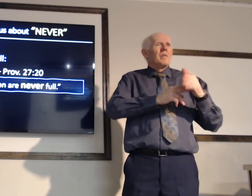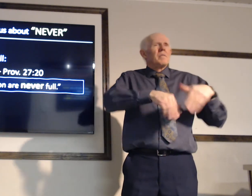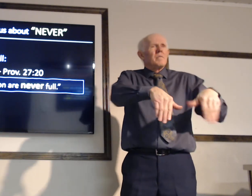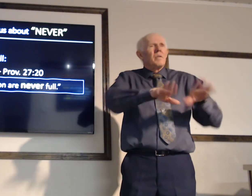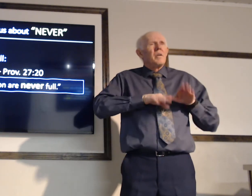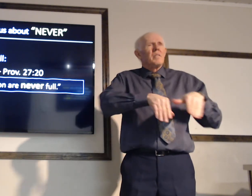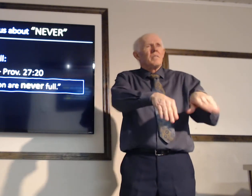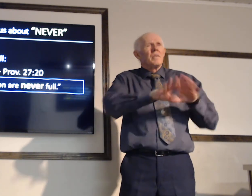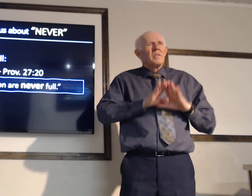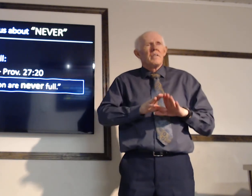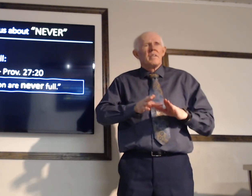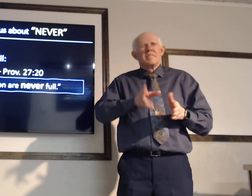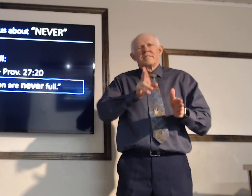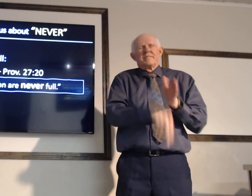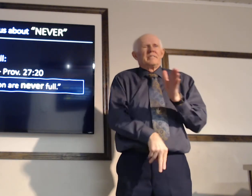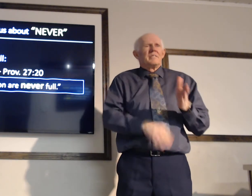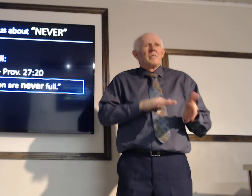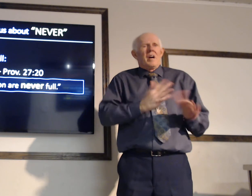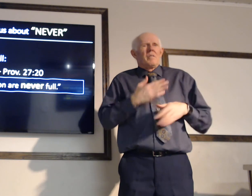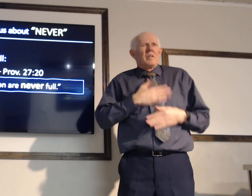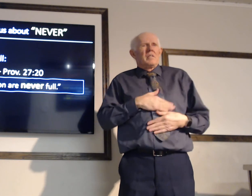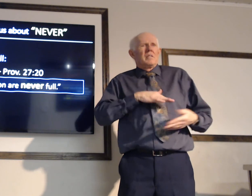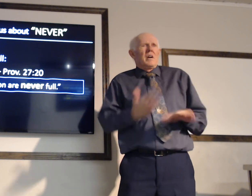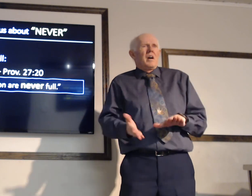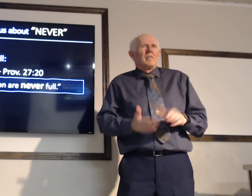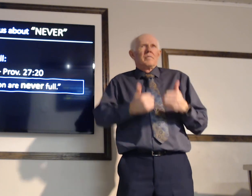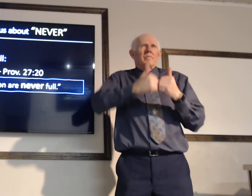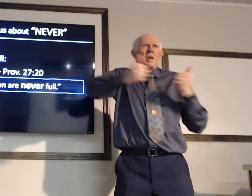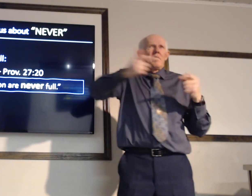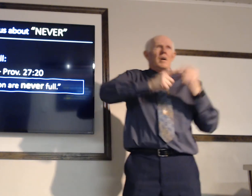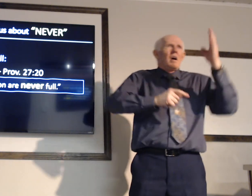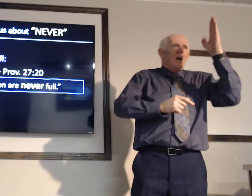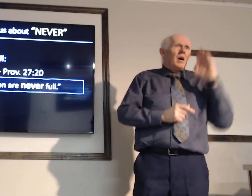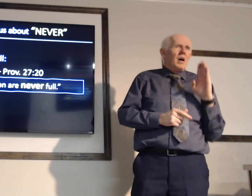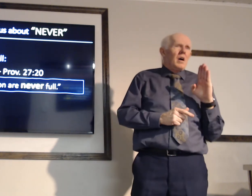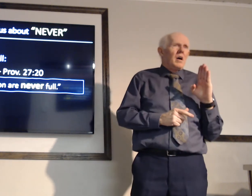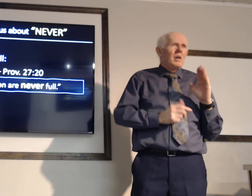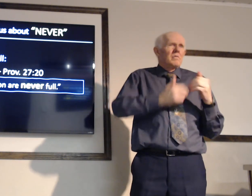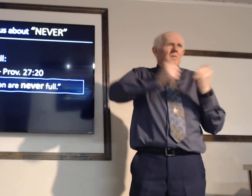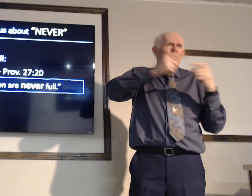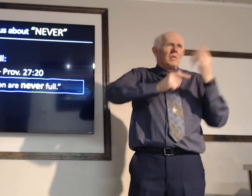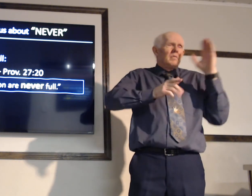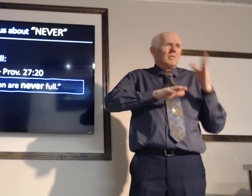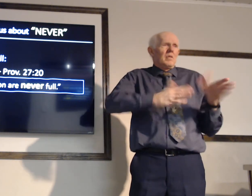to hell, and they were buried, and they died. Their body died, and their spirit separated.